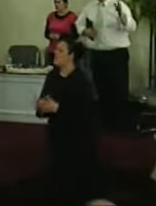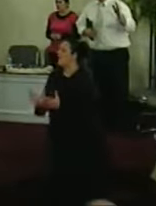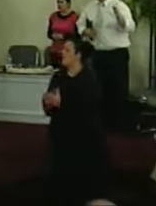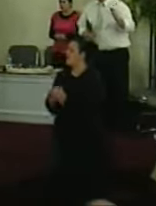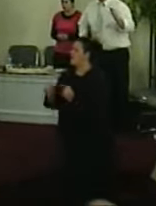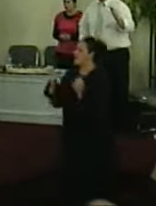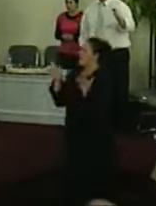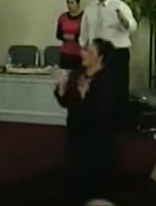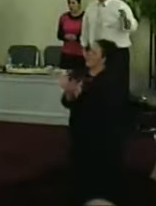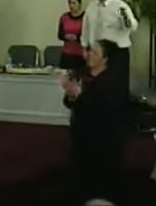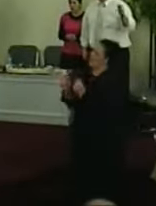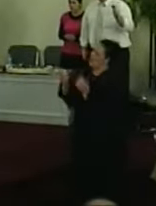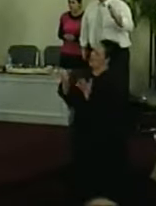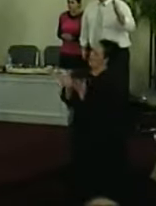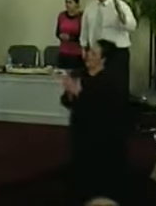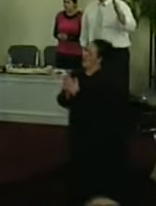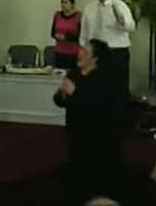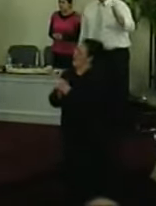are, Jesus.